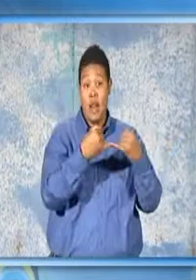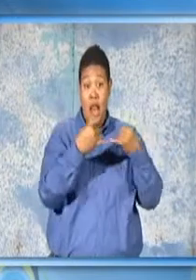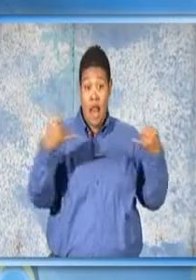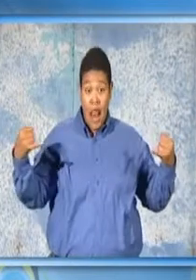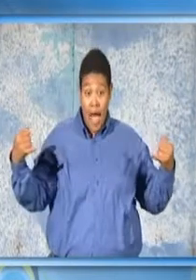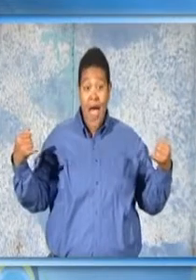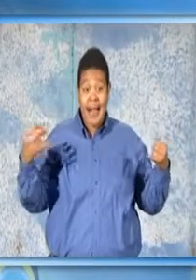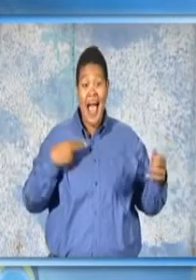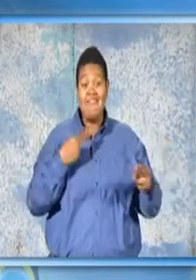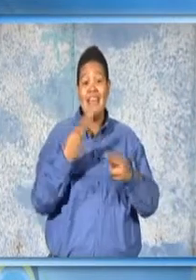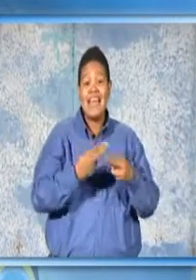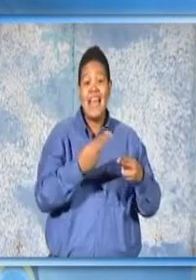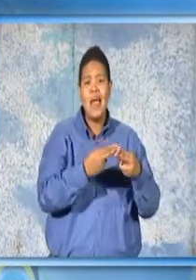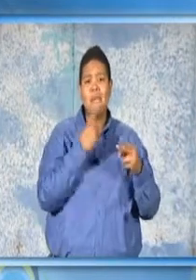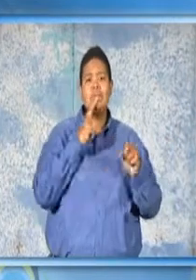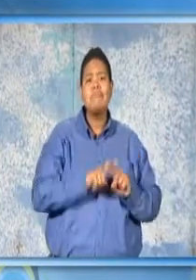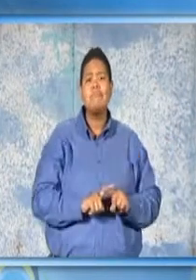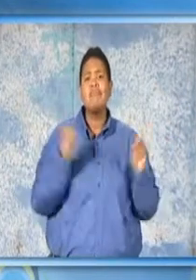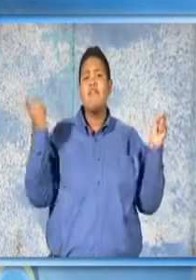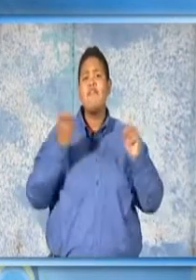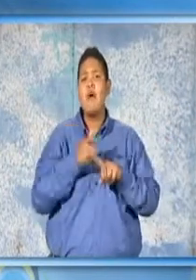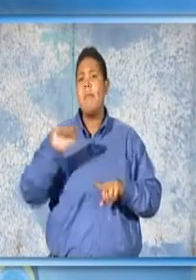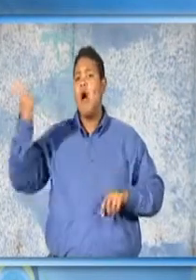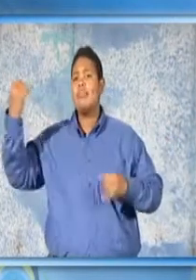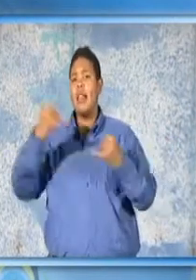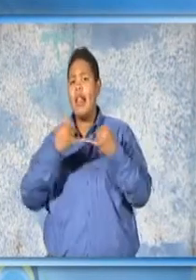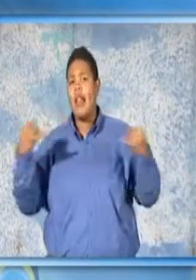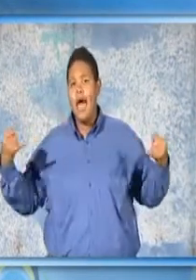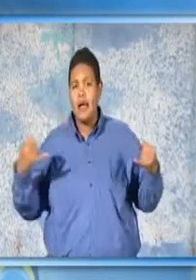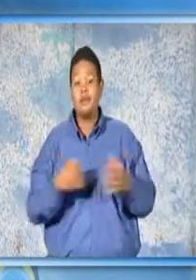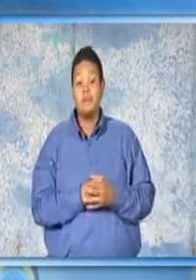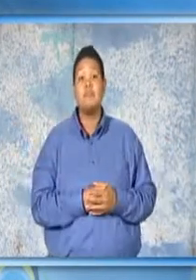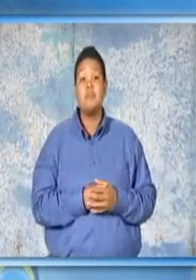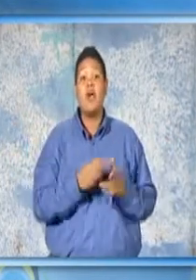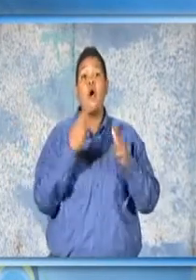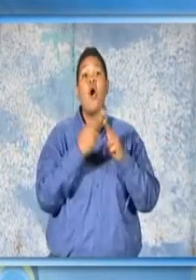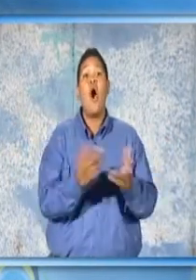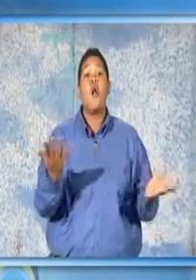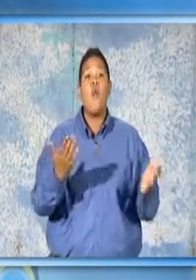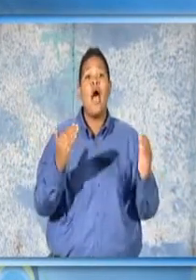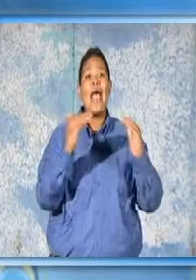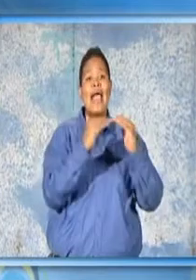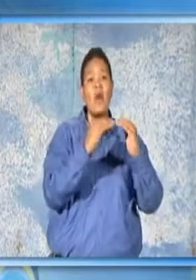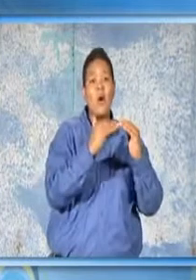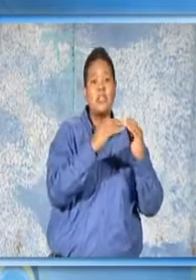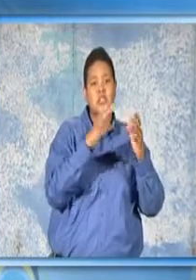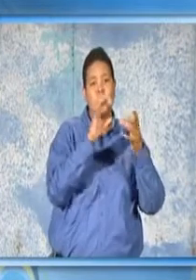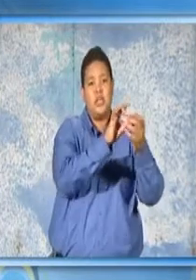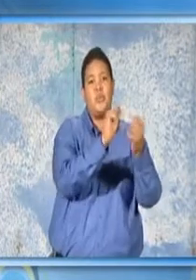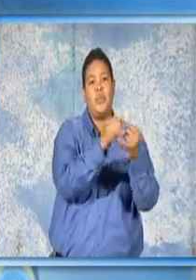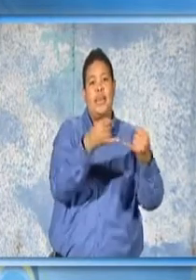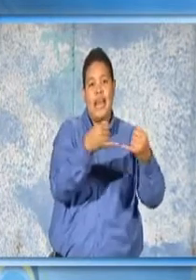also has a name that distinguishes it from other lines. These are called equations of lines.